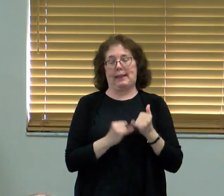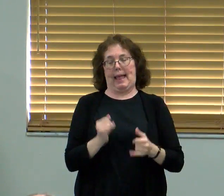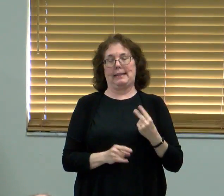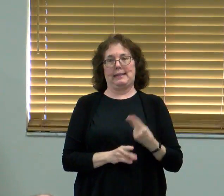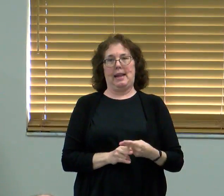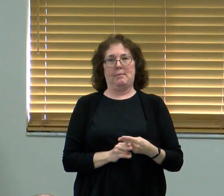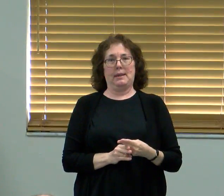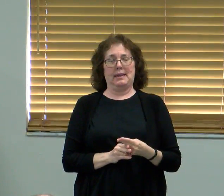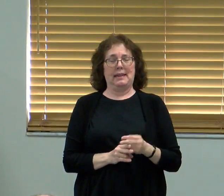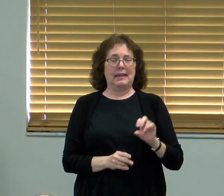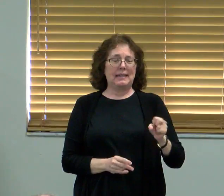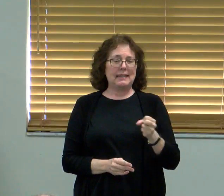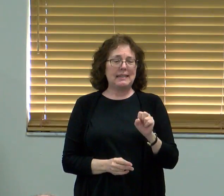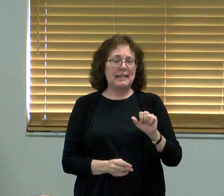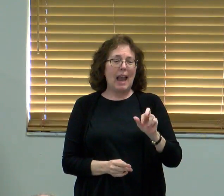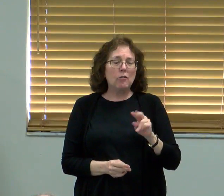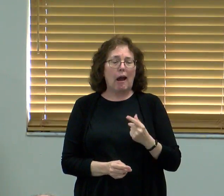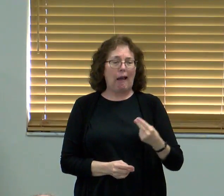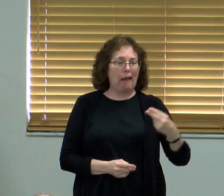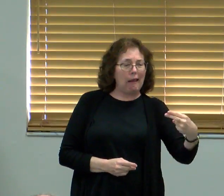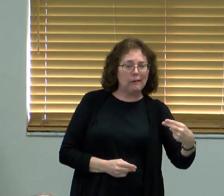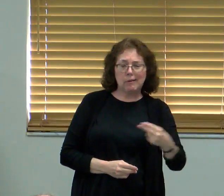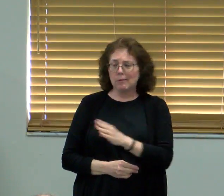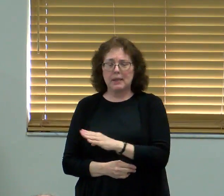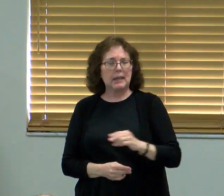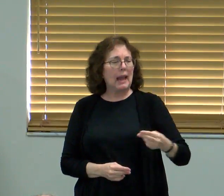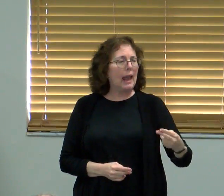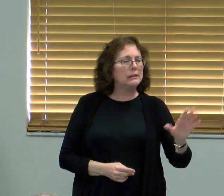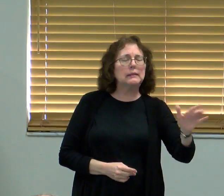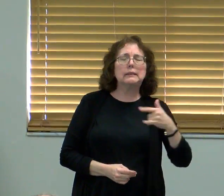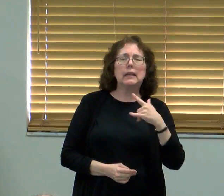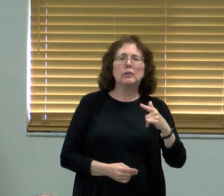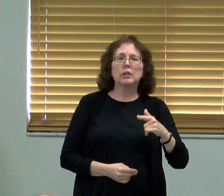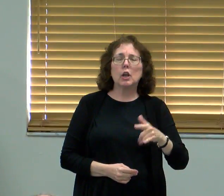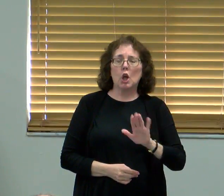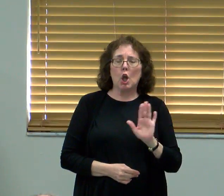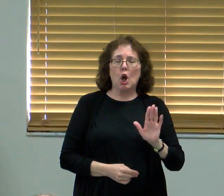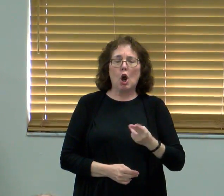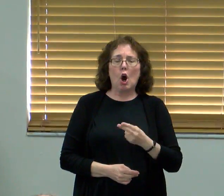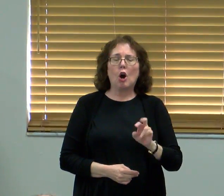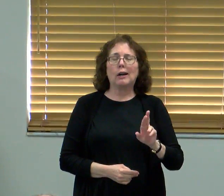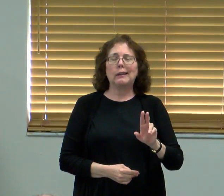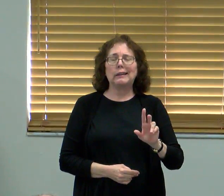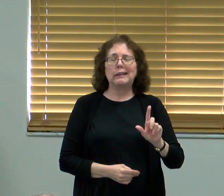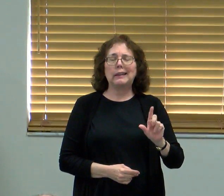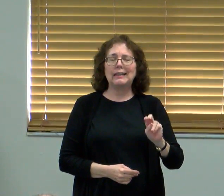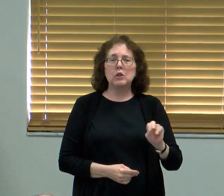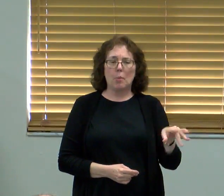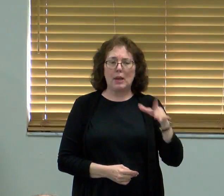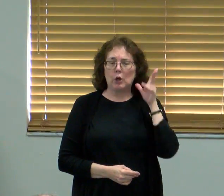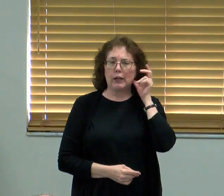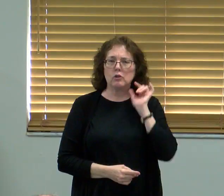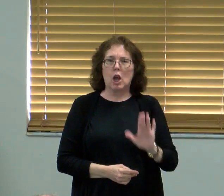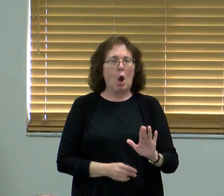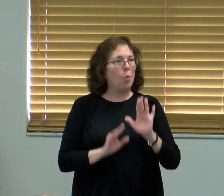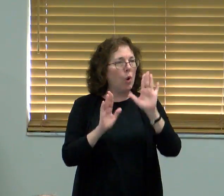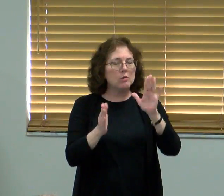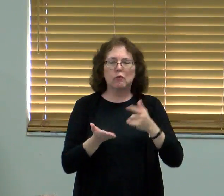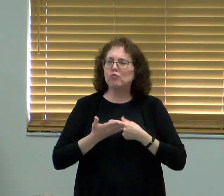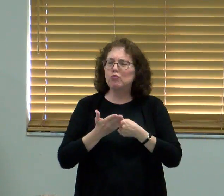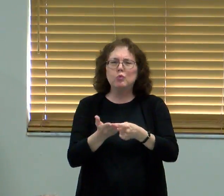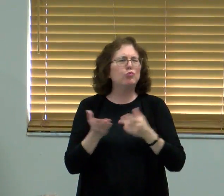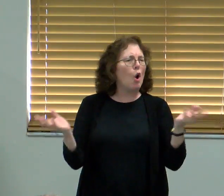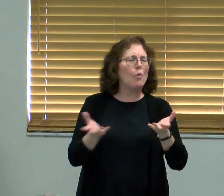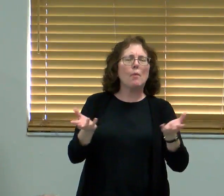Sarah H. and Sarah B. But Sarah H. says that Harlan will be her ears, but she will also be a great conversation starter and a